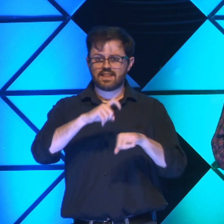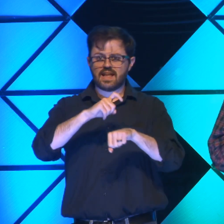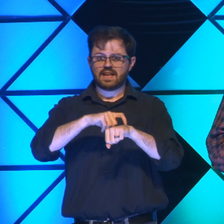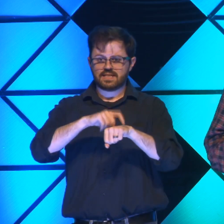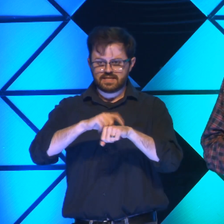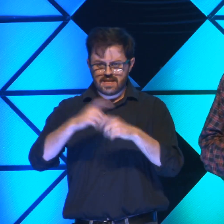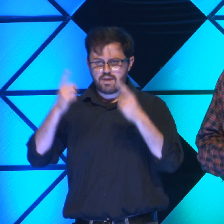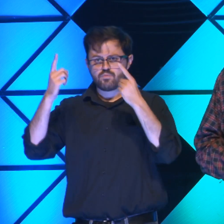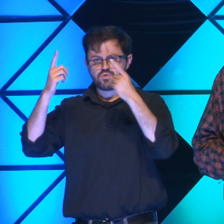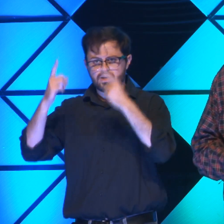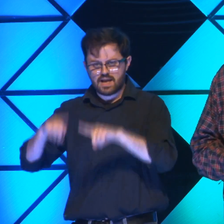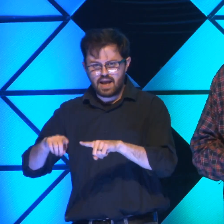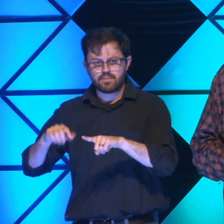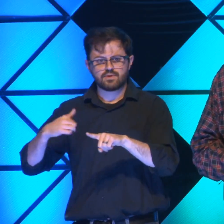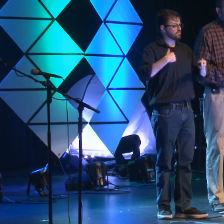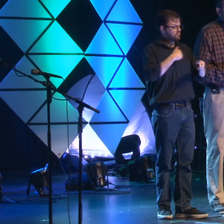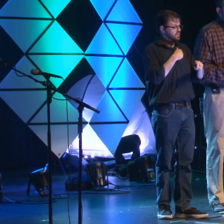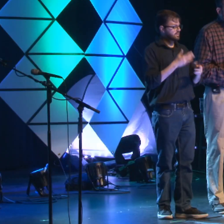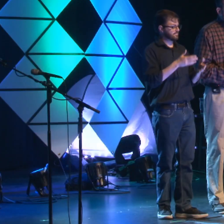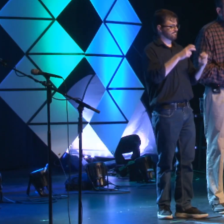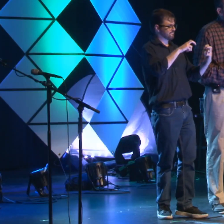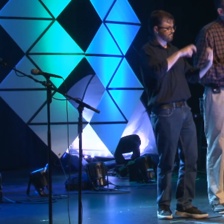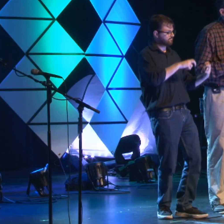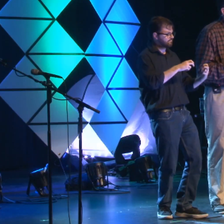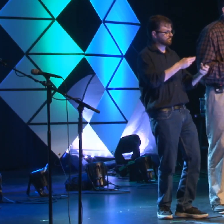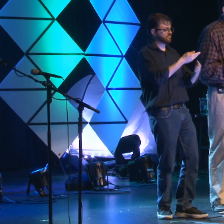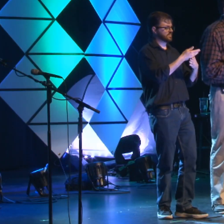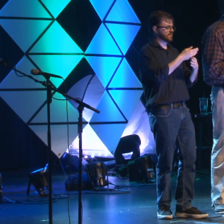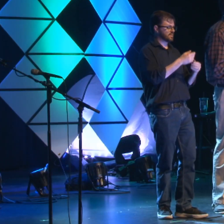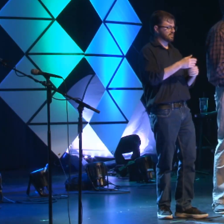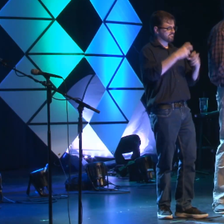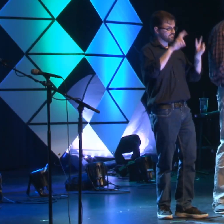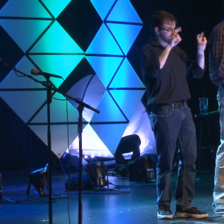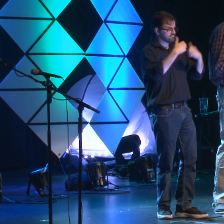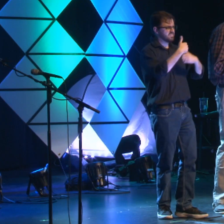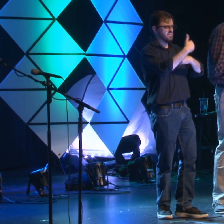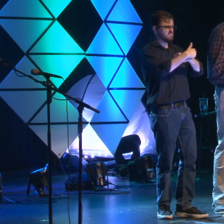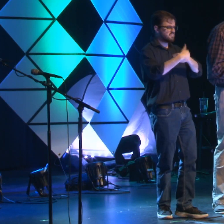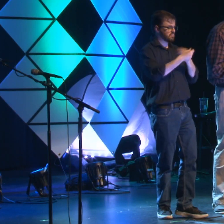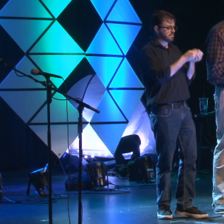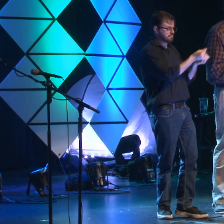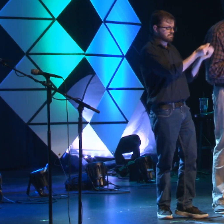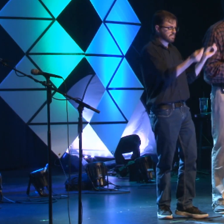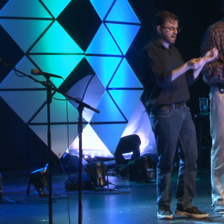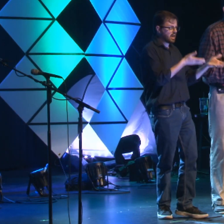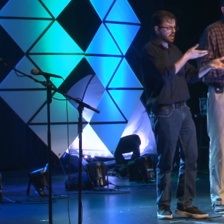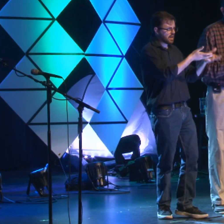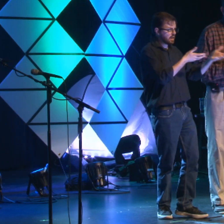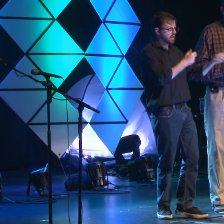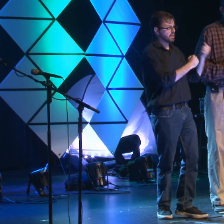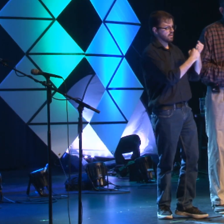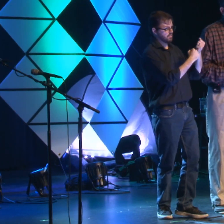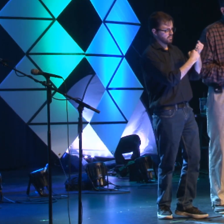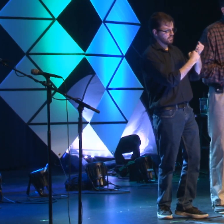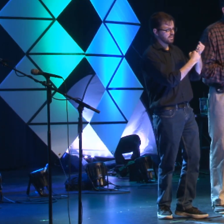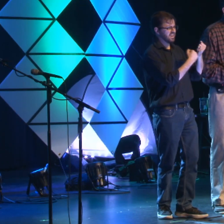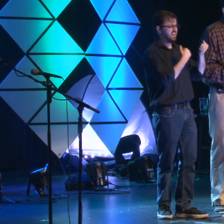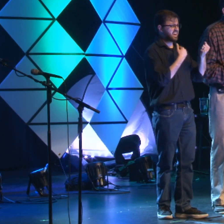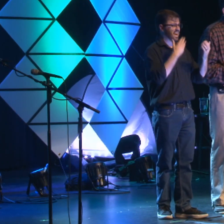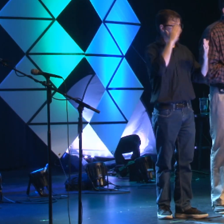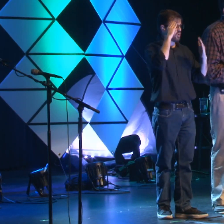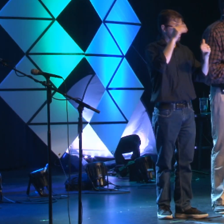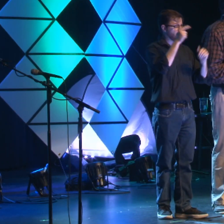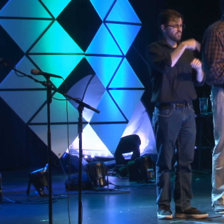reveal ourselves as that peacemaker. I hope you see that there are opportunities to be there for someone on their